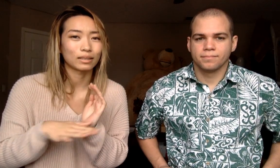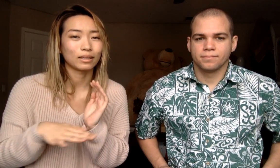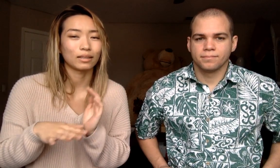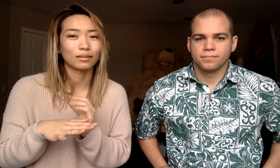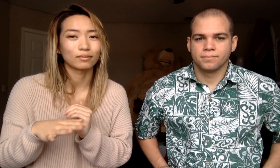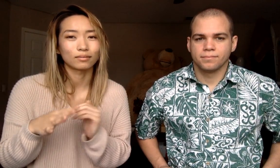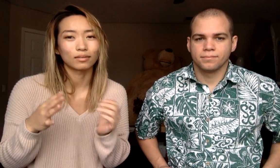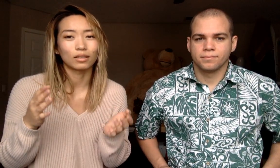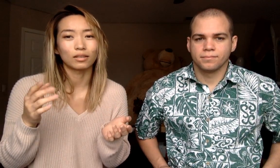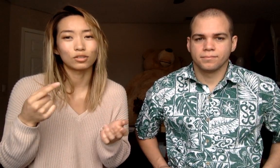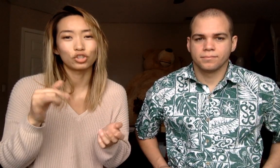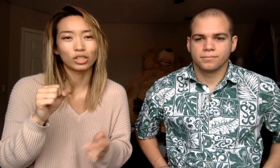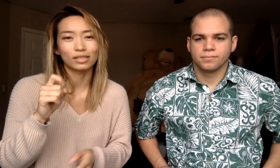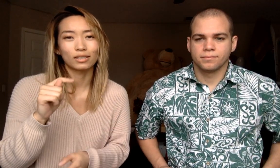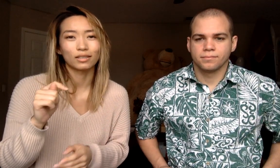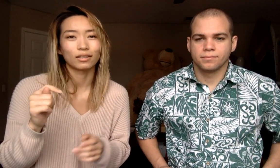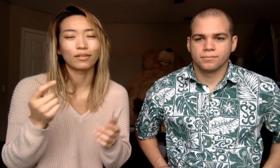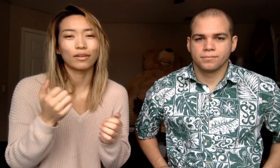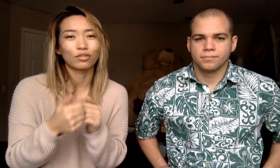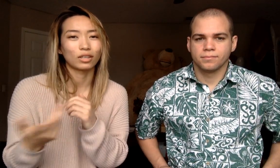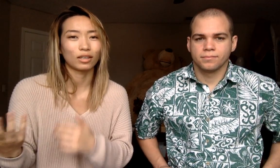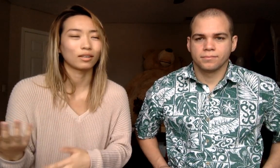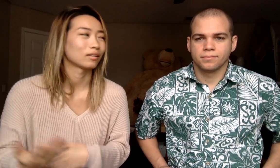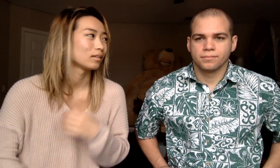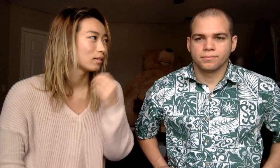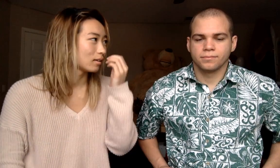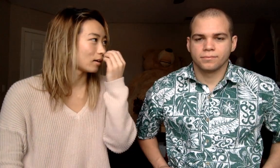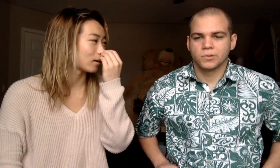basically the gist of everything.